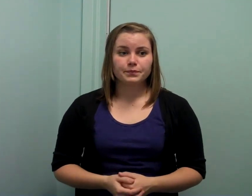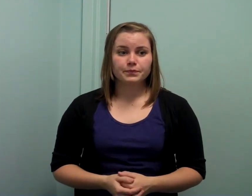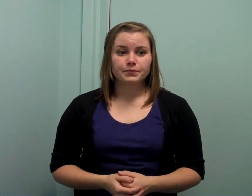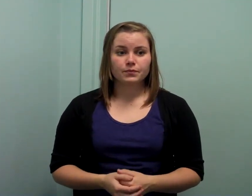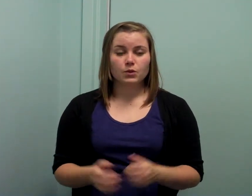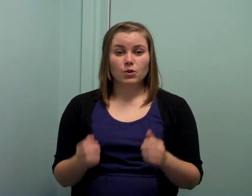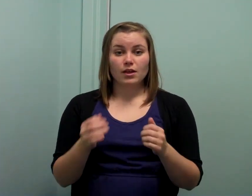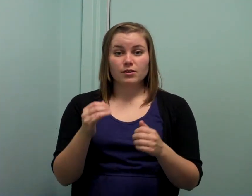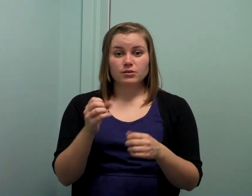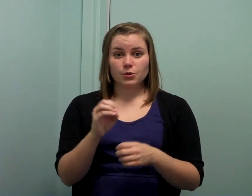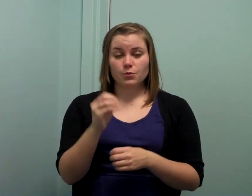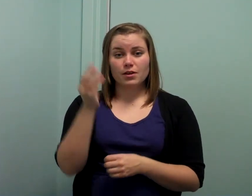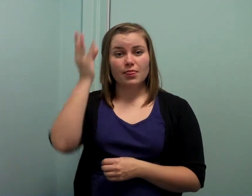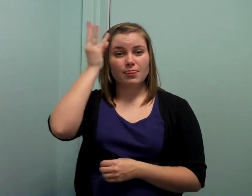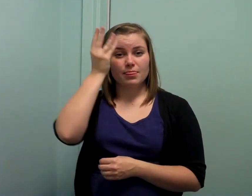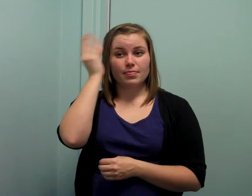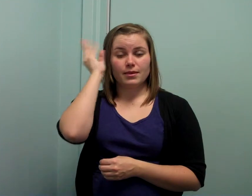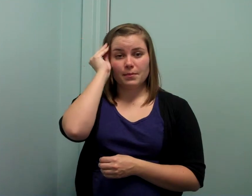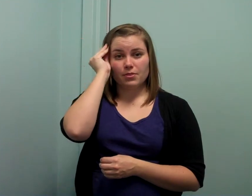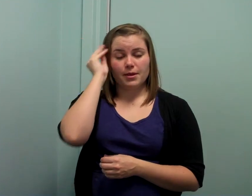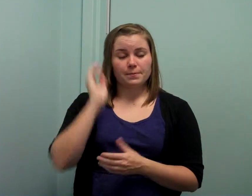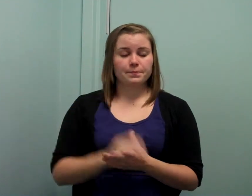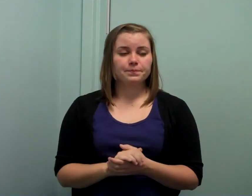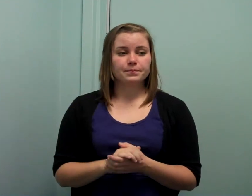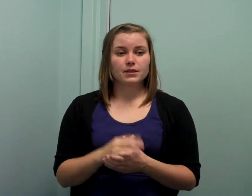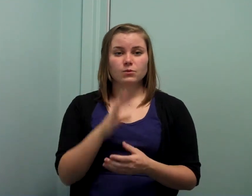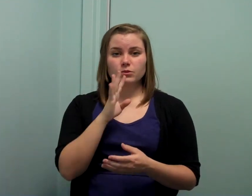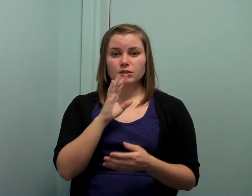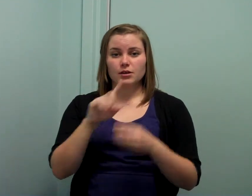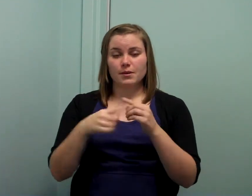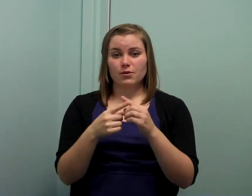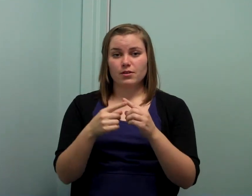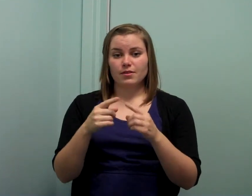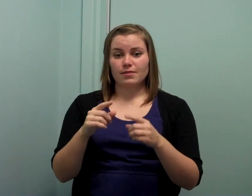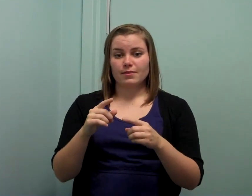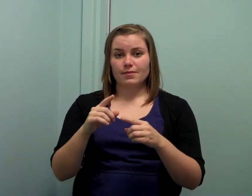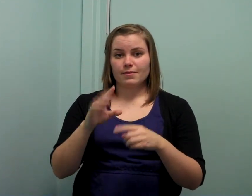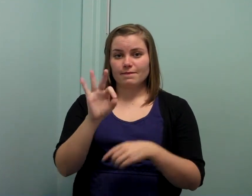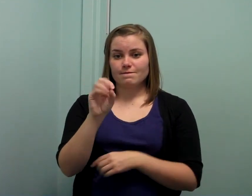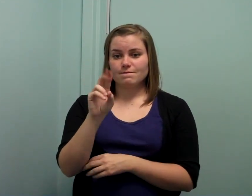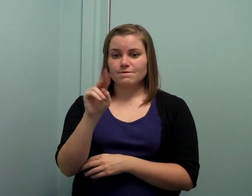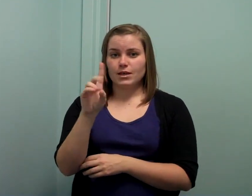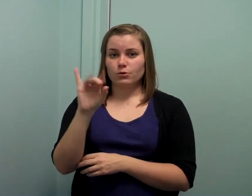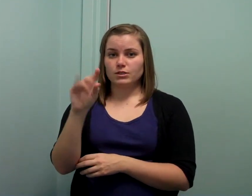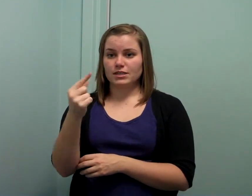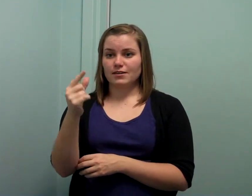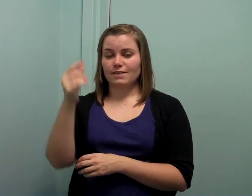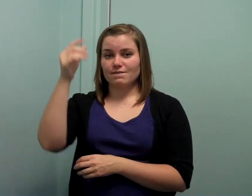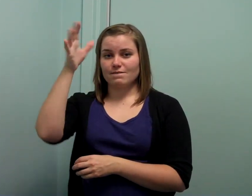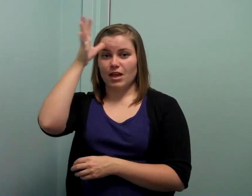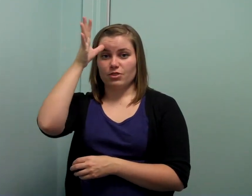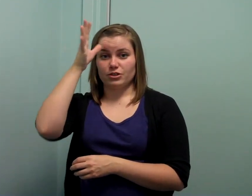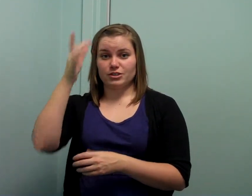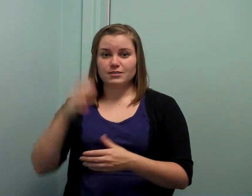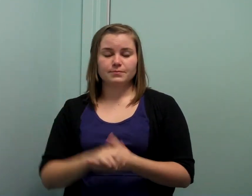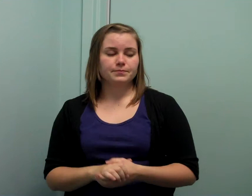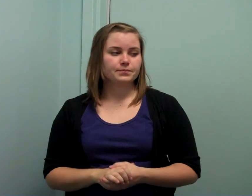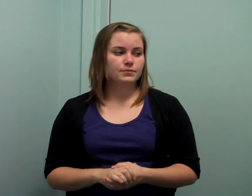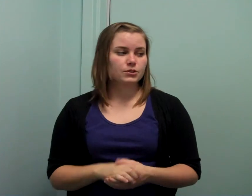let's go back to the Founding Fathers. Now, in the beginning of the United States, I don't want to go